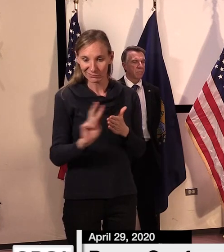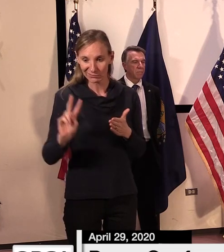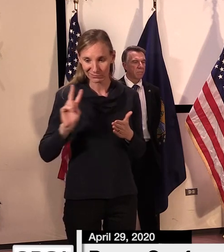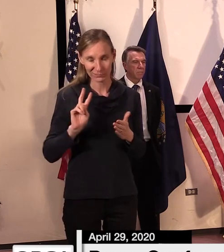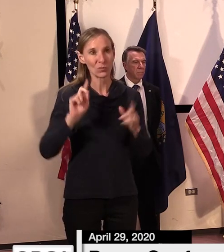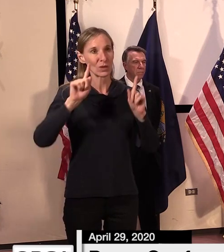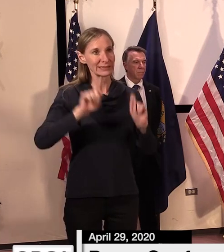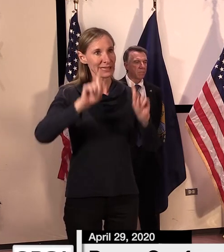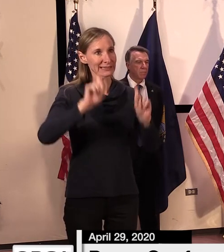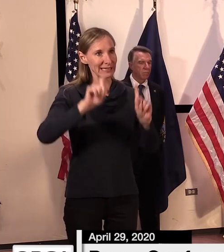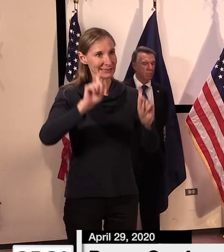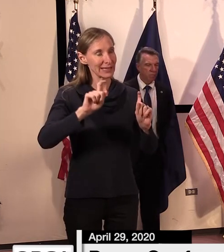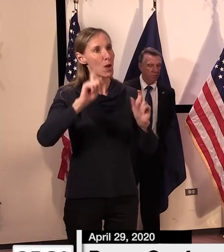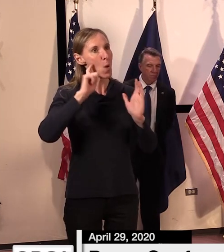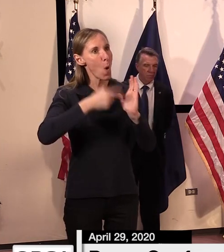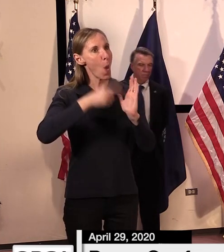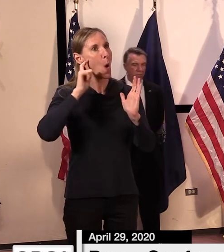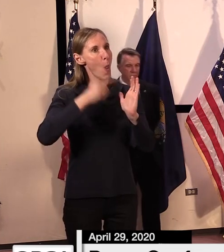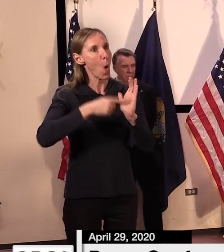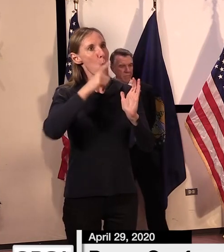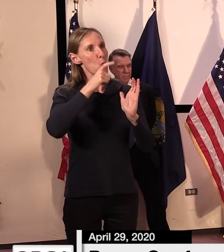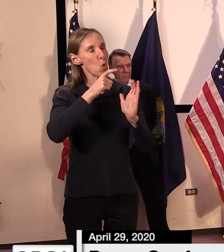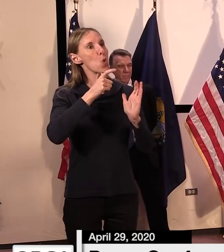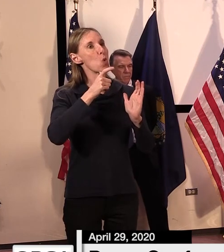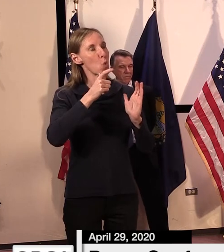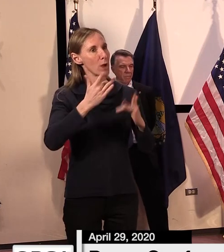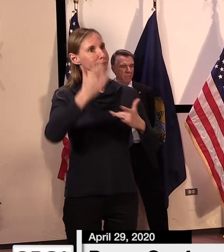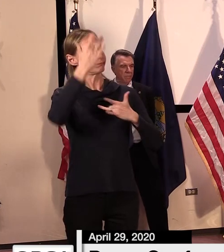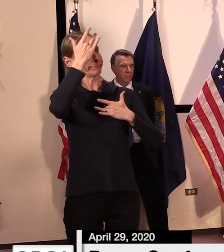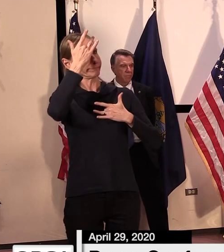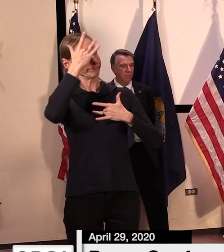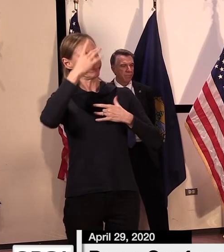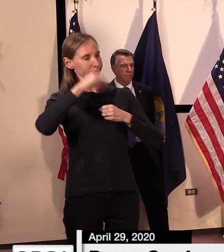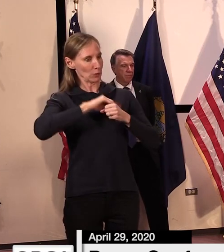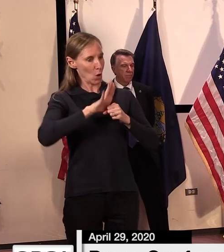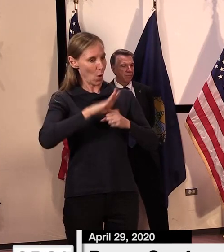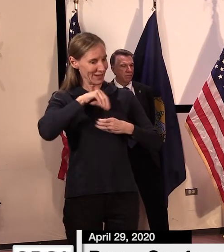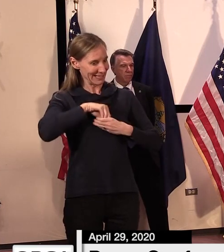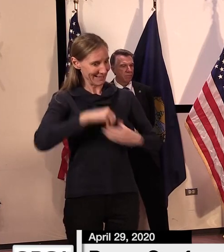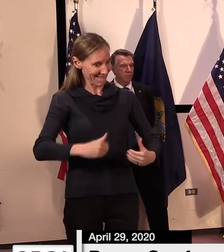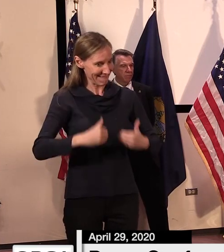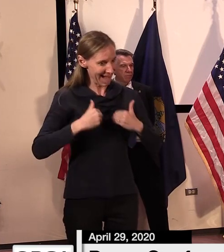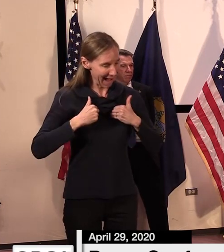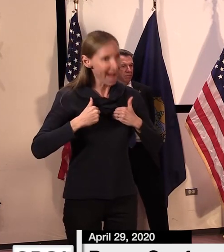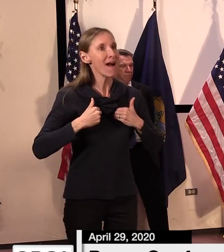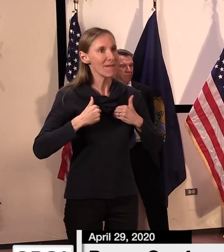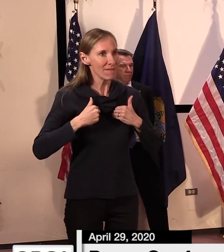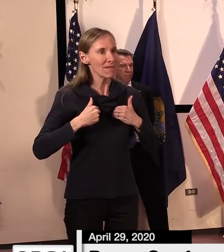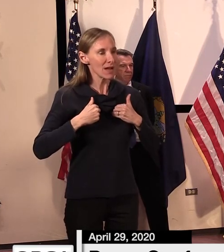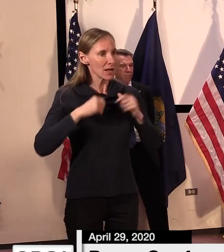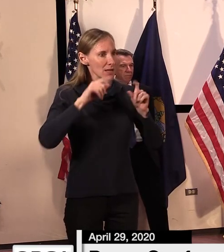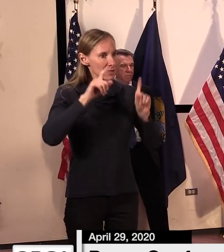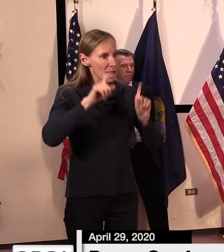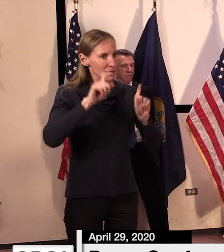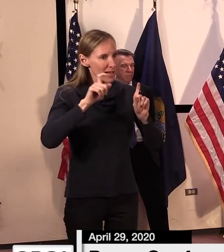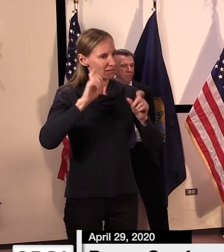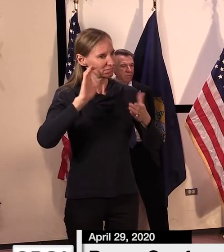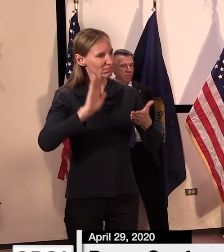the rate of positivity has become much lower, I think that we have found that there are a lot of Vermonters